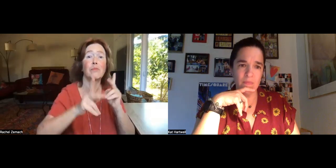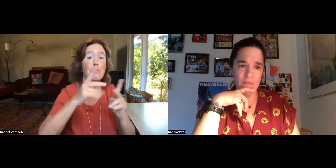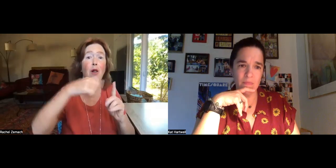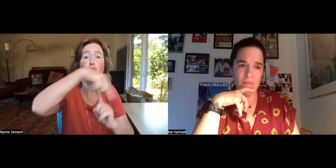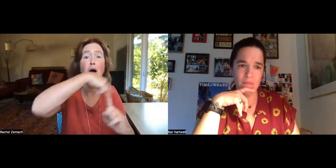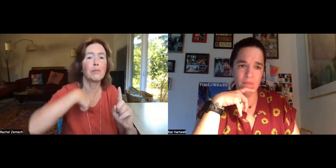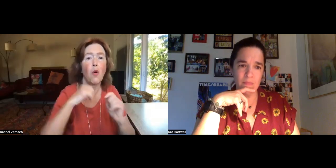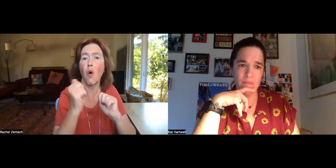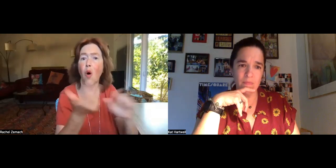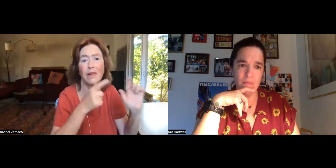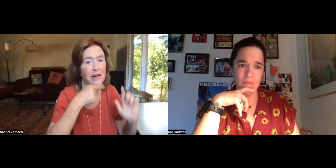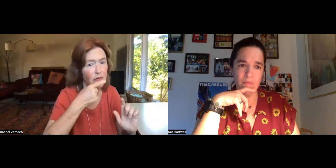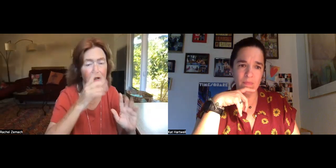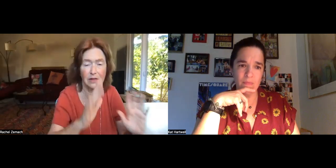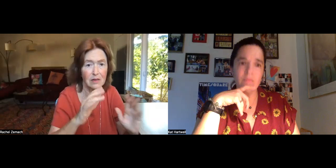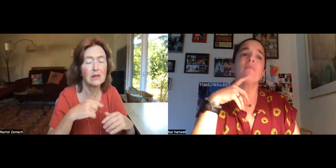people around me only.